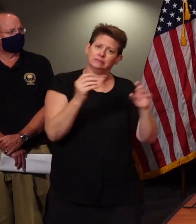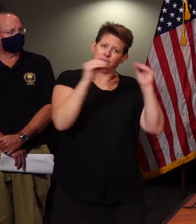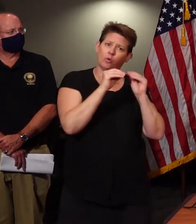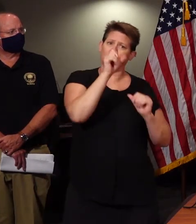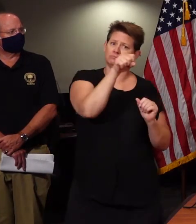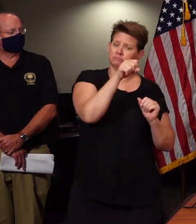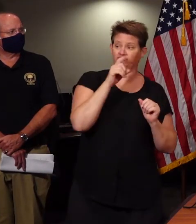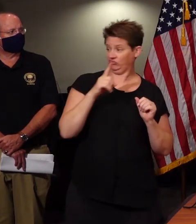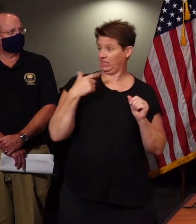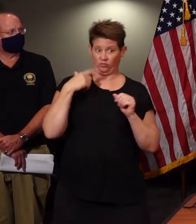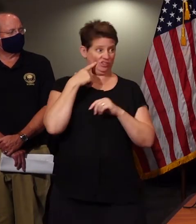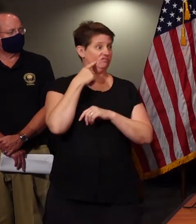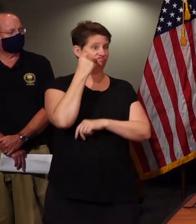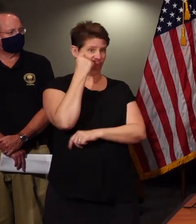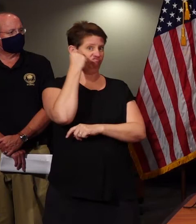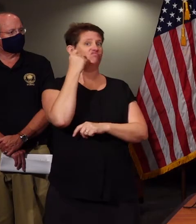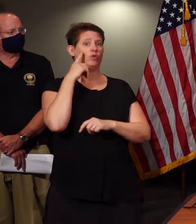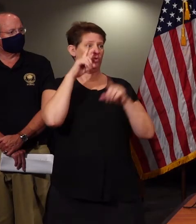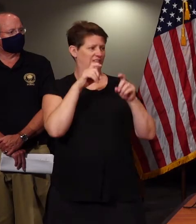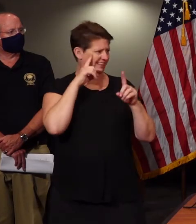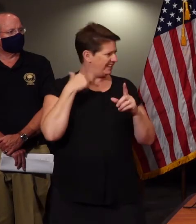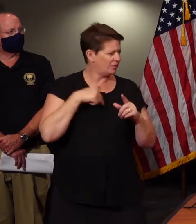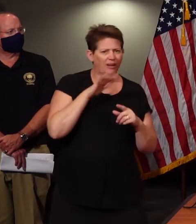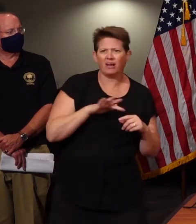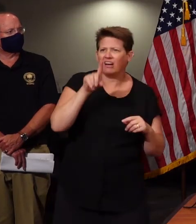we're breaking records in testing. Well, I think we had